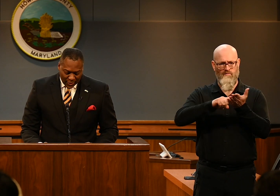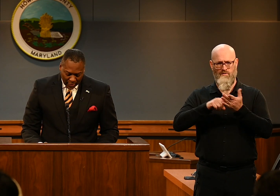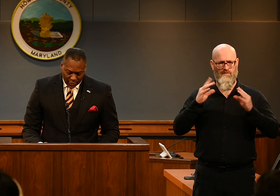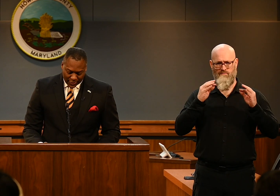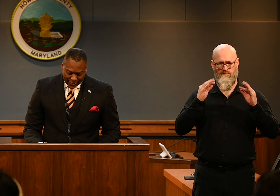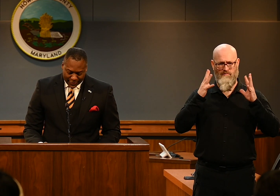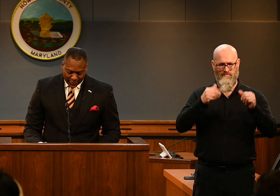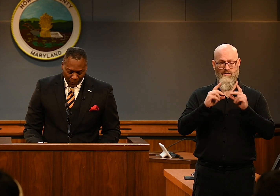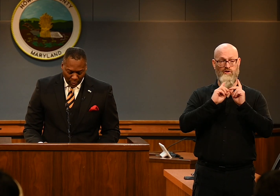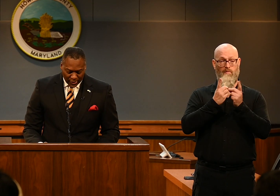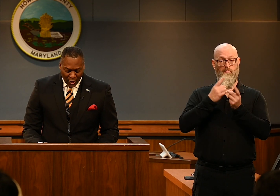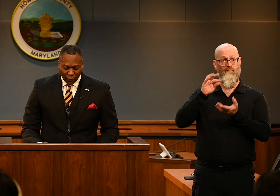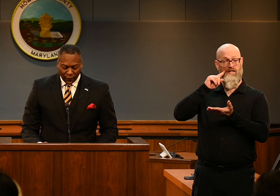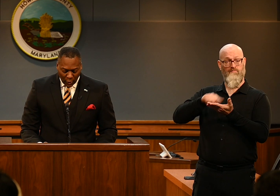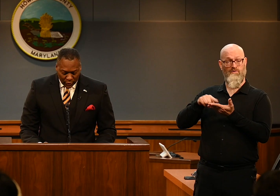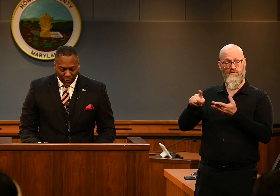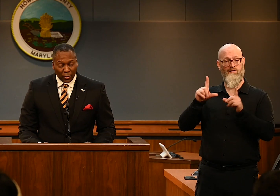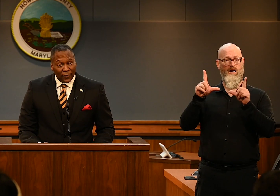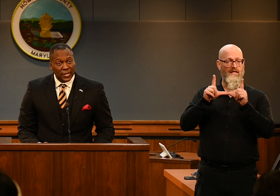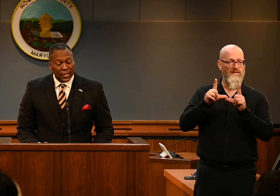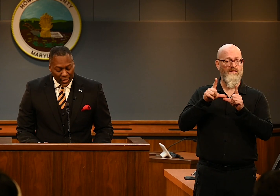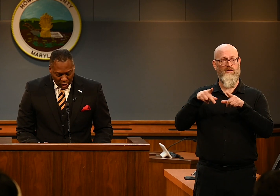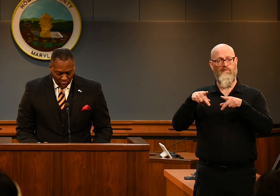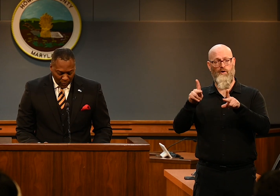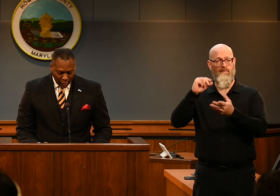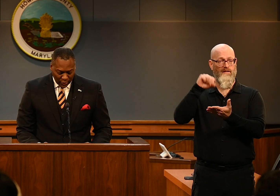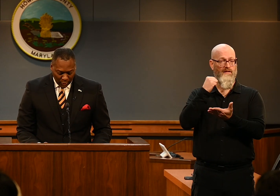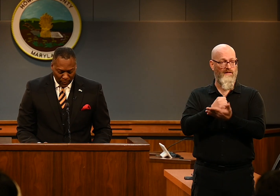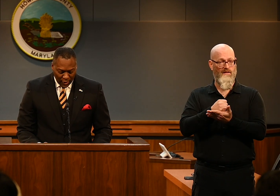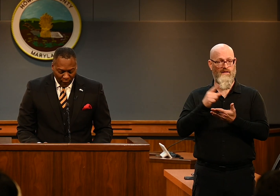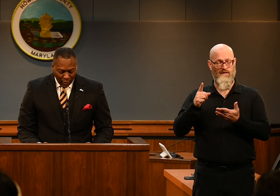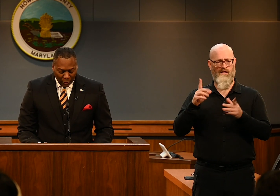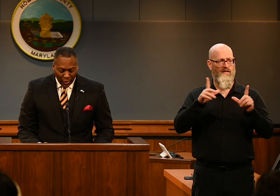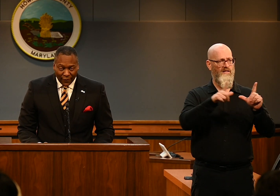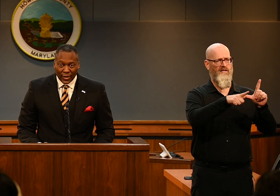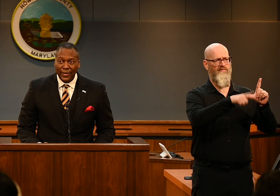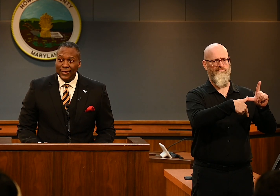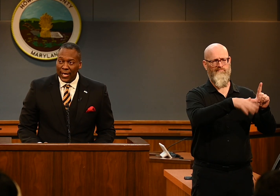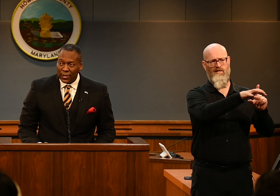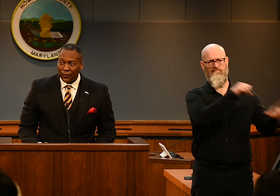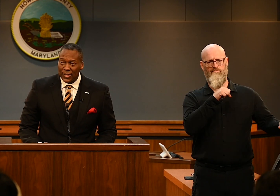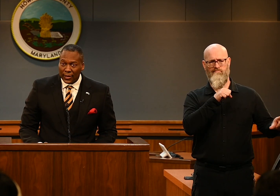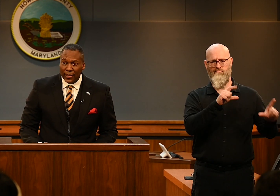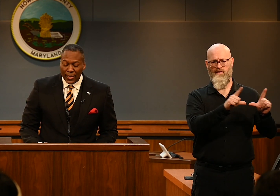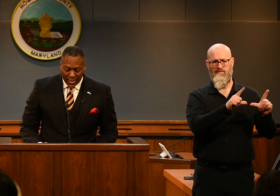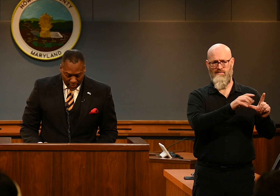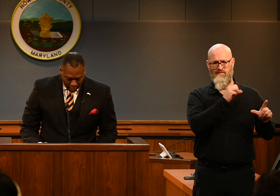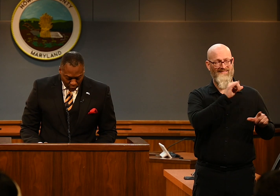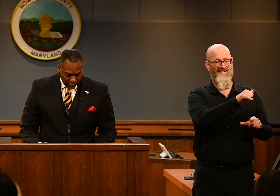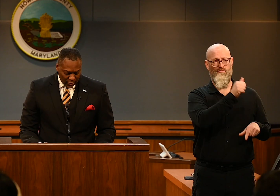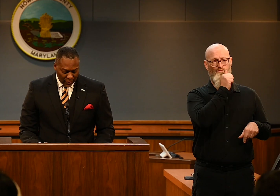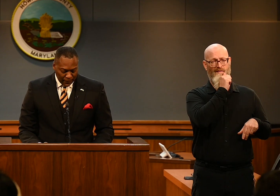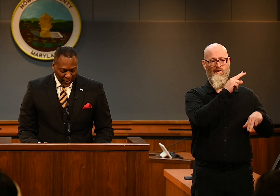of inspections, licenses, and permits revoked the previously issued building permit for a private detention facility